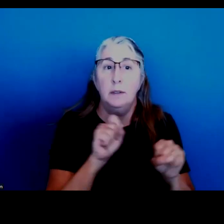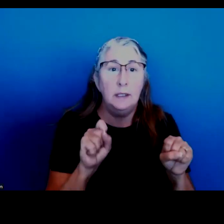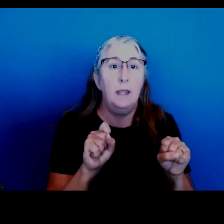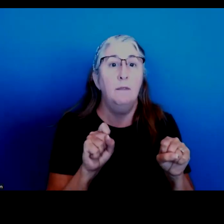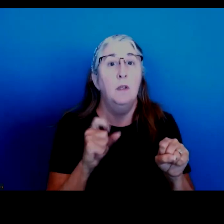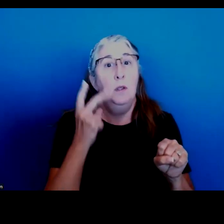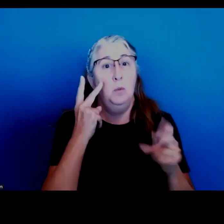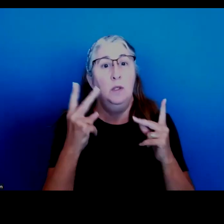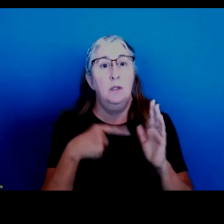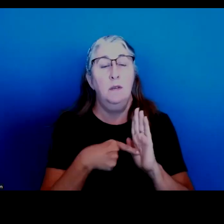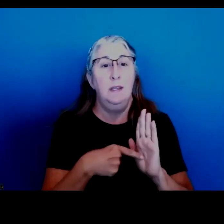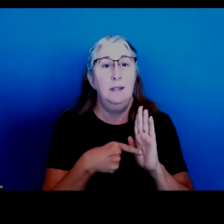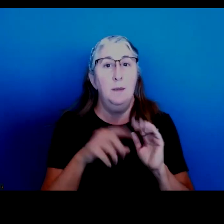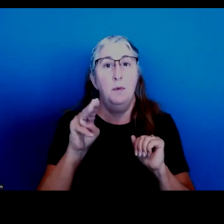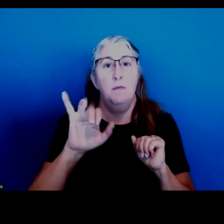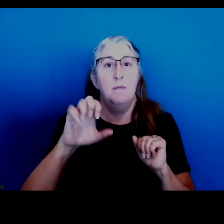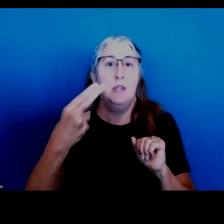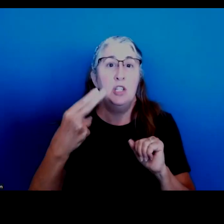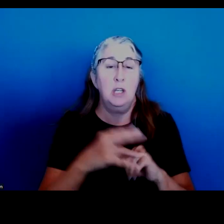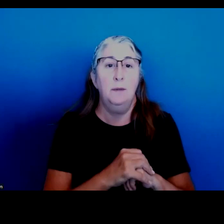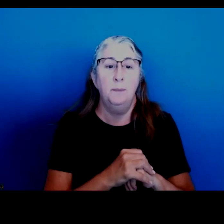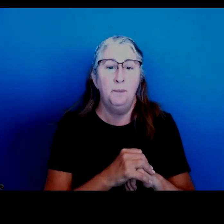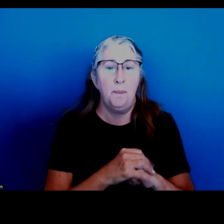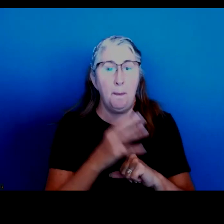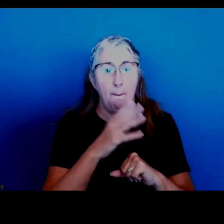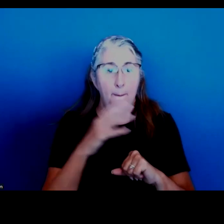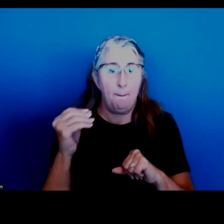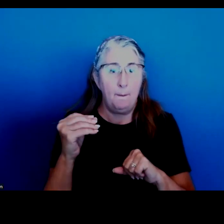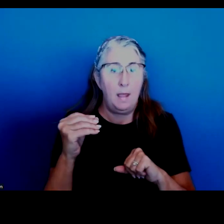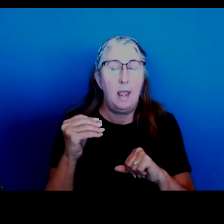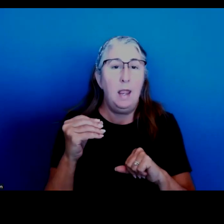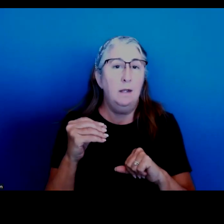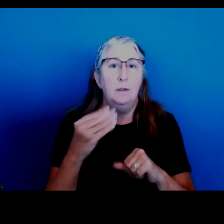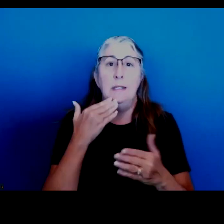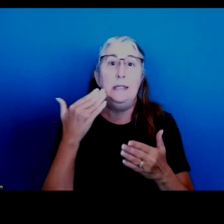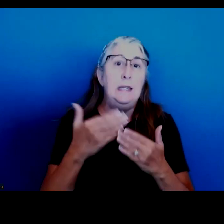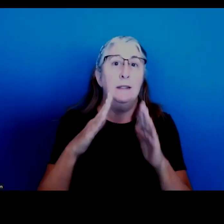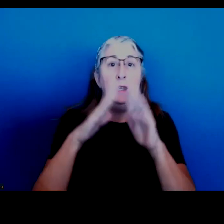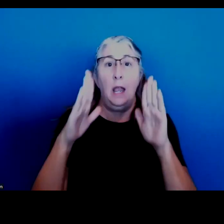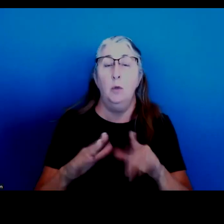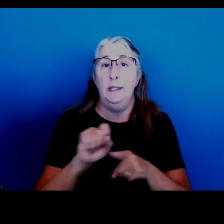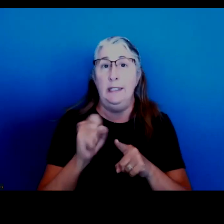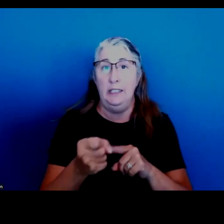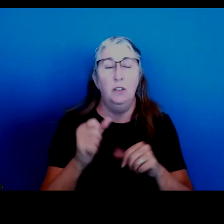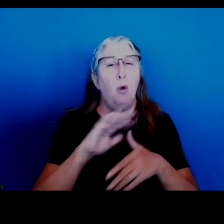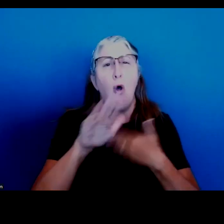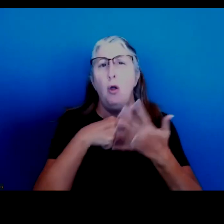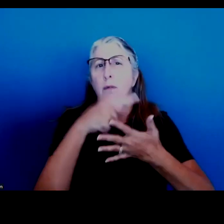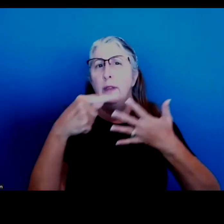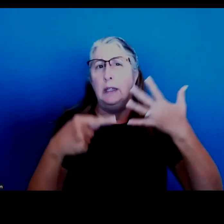the example of Flint, Michigan, and decent housing conditions. All of